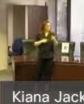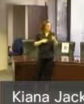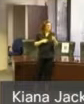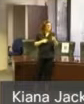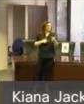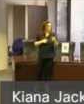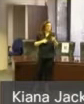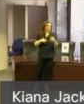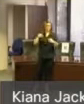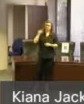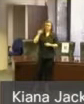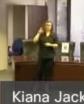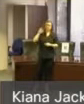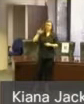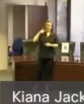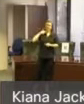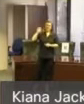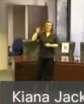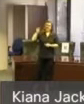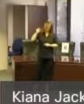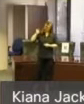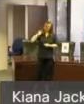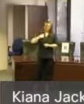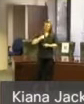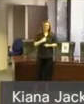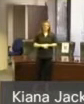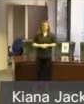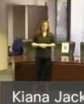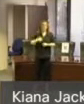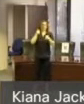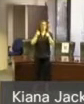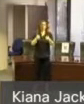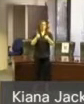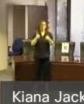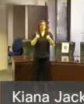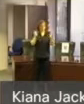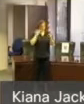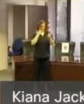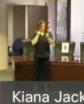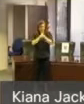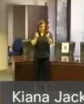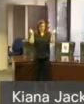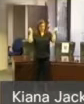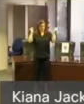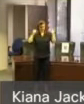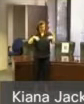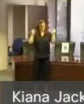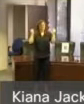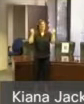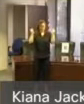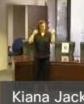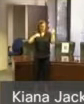Trail second. Mark Trail has seconded that. Is all in favor say aye. Aye.